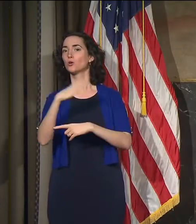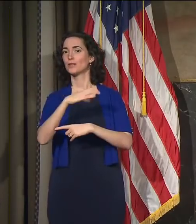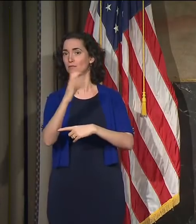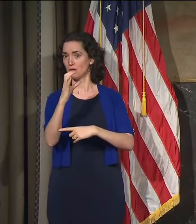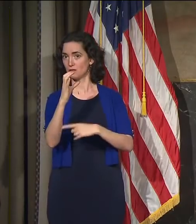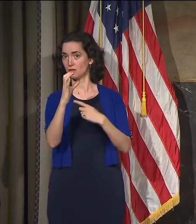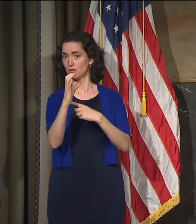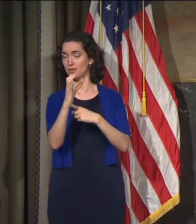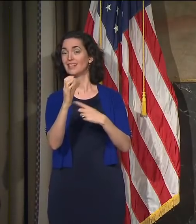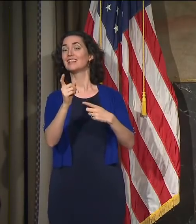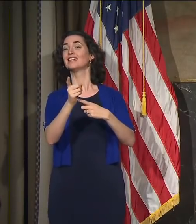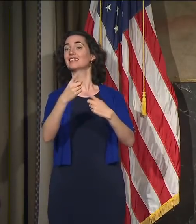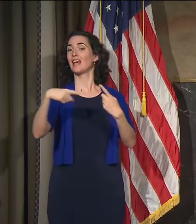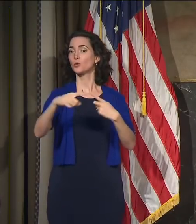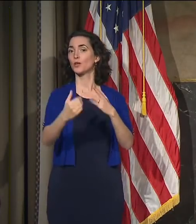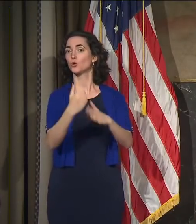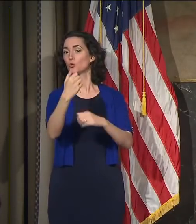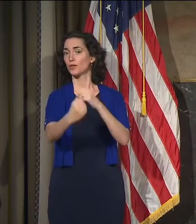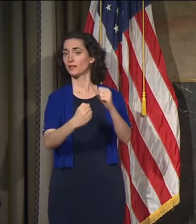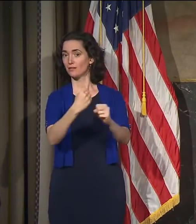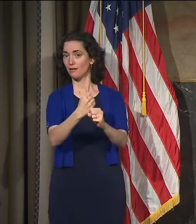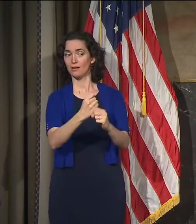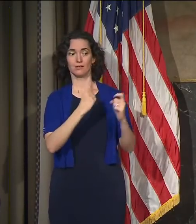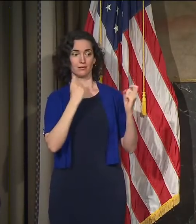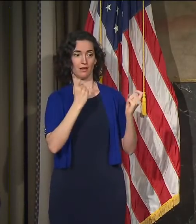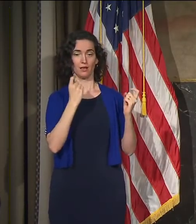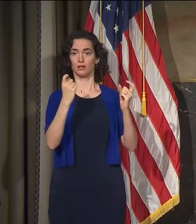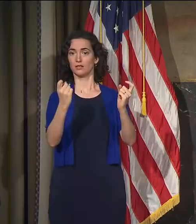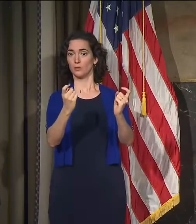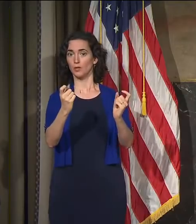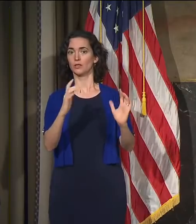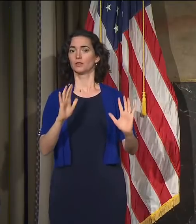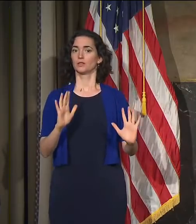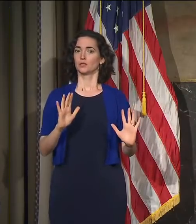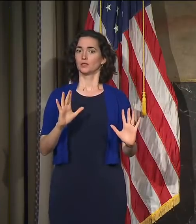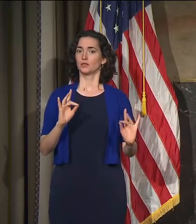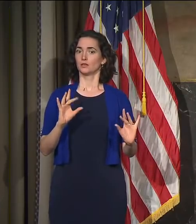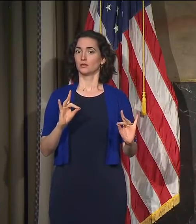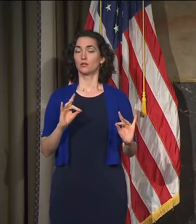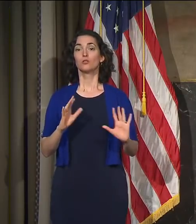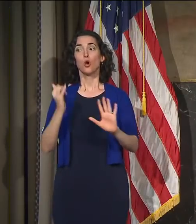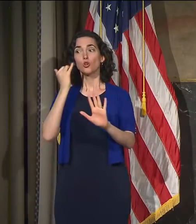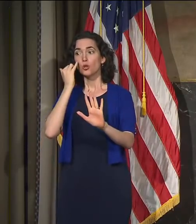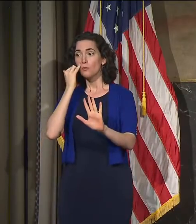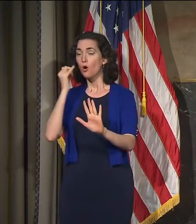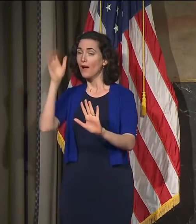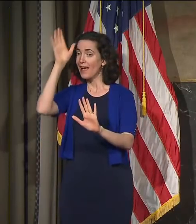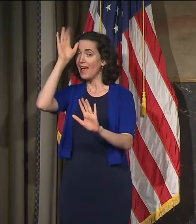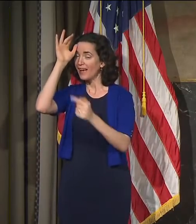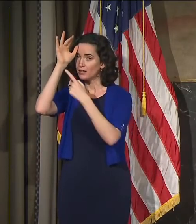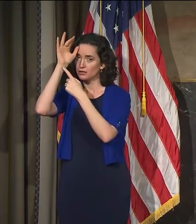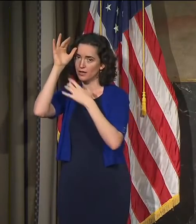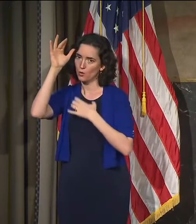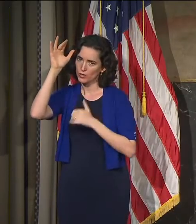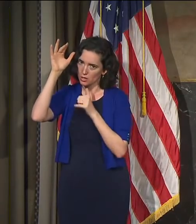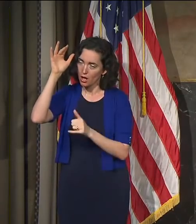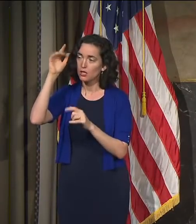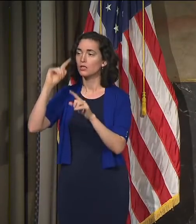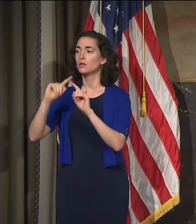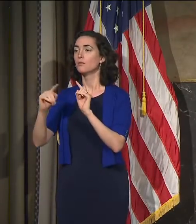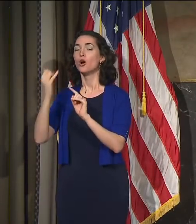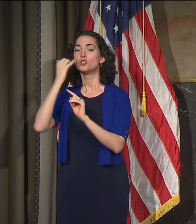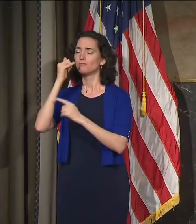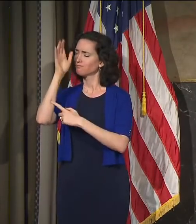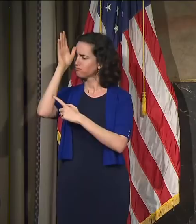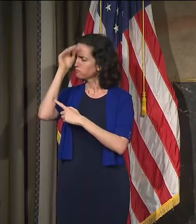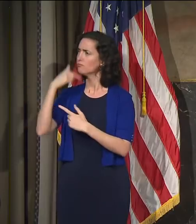by New Year's. And so if we insist, and I hope we don't as a state, but if we insist on